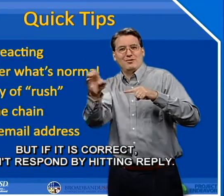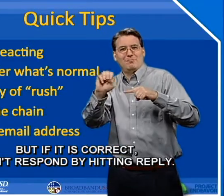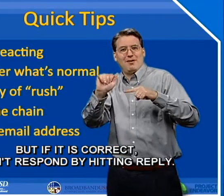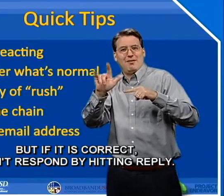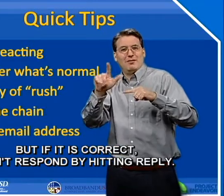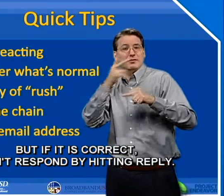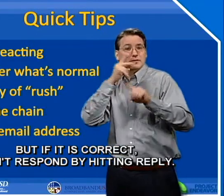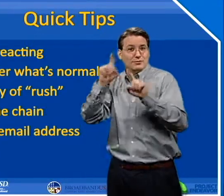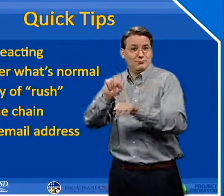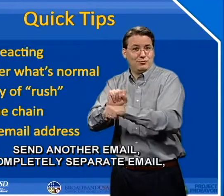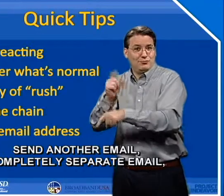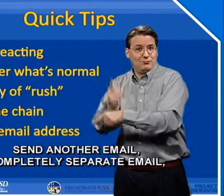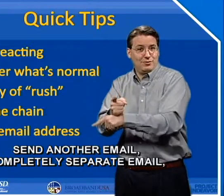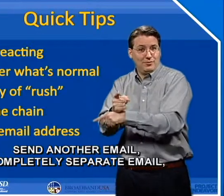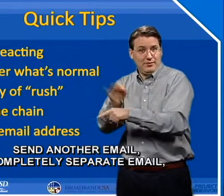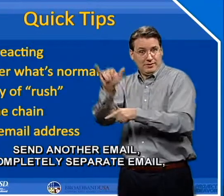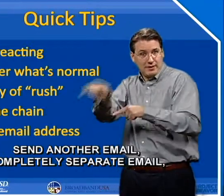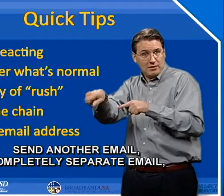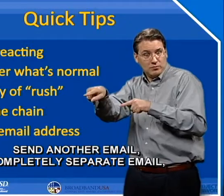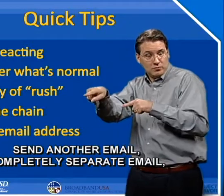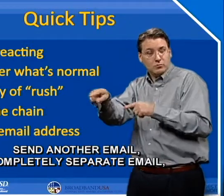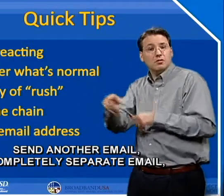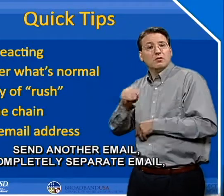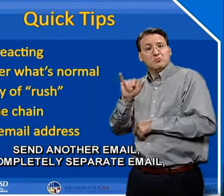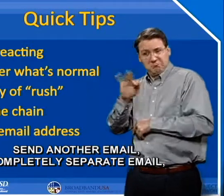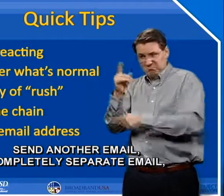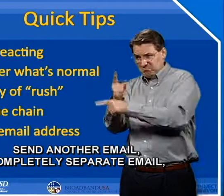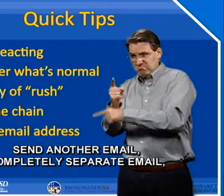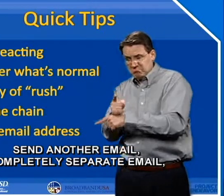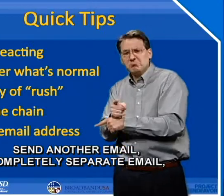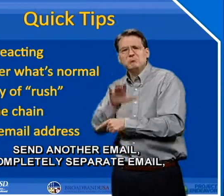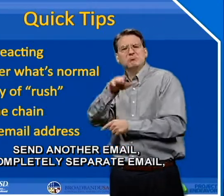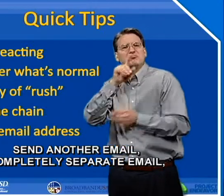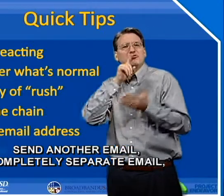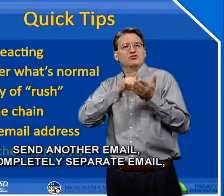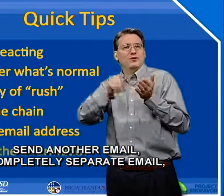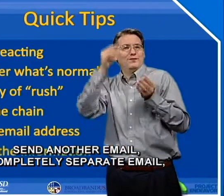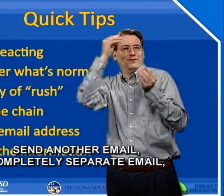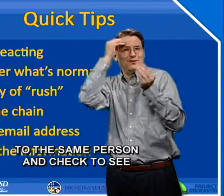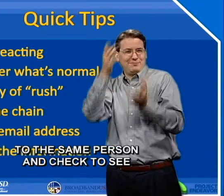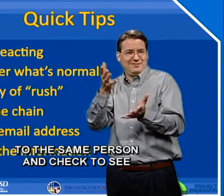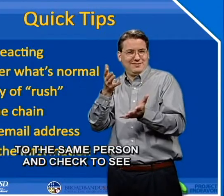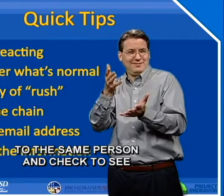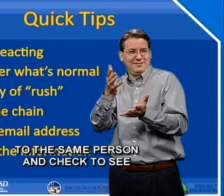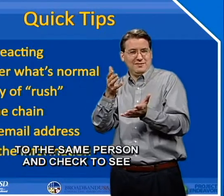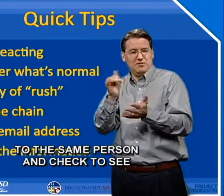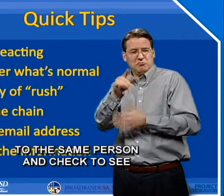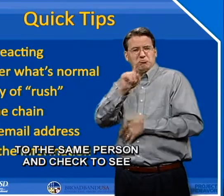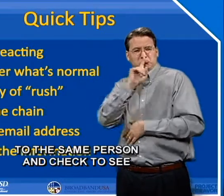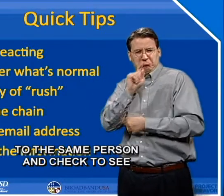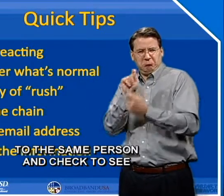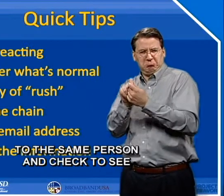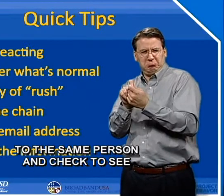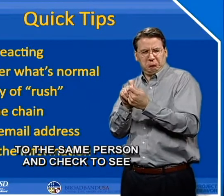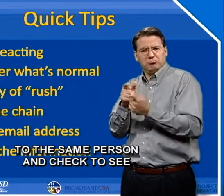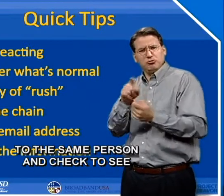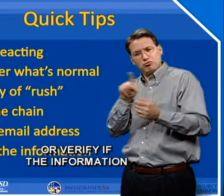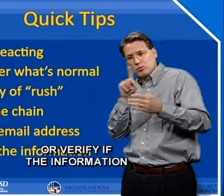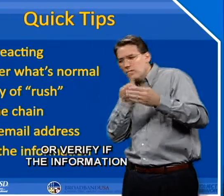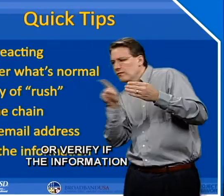reply. Send another email, a completely separate email, to the same person and check to see or verify